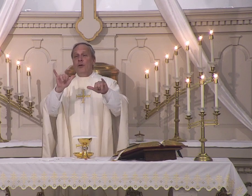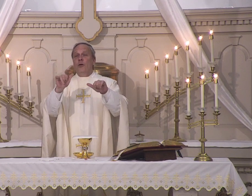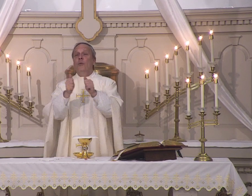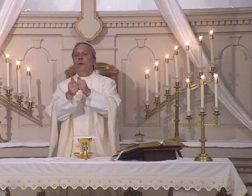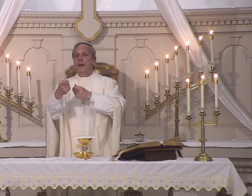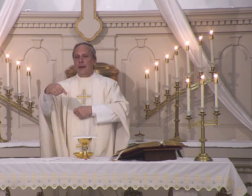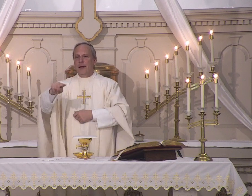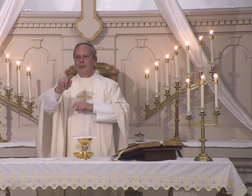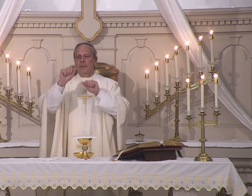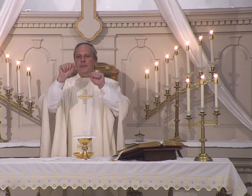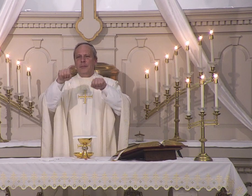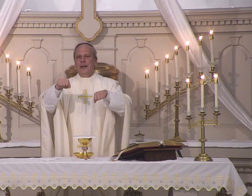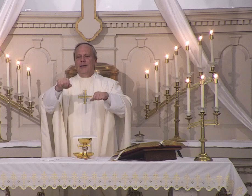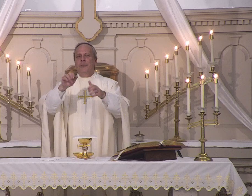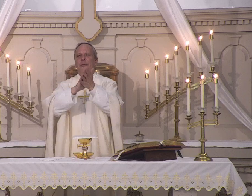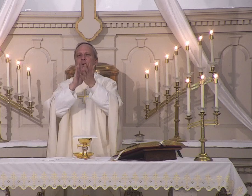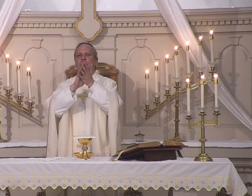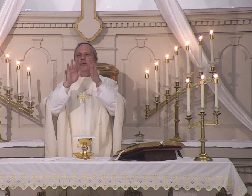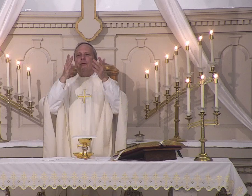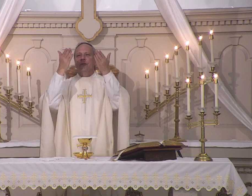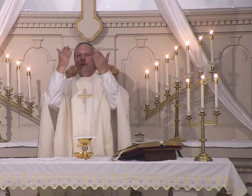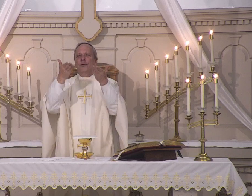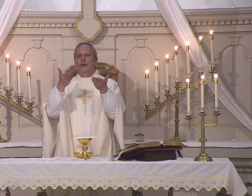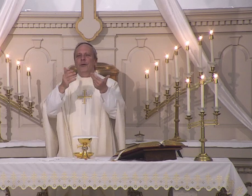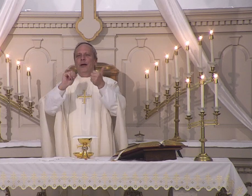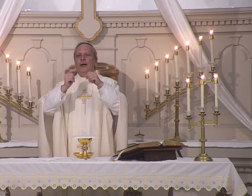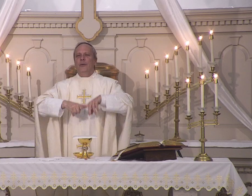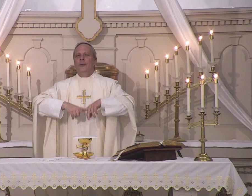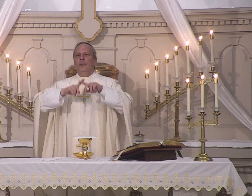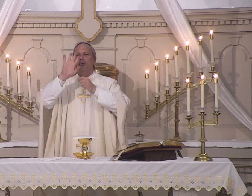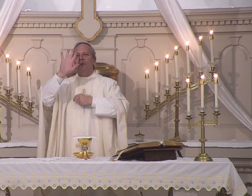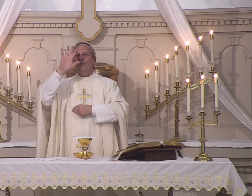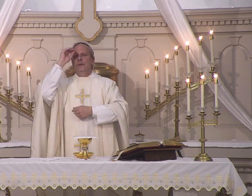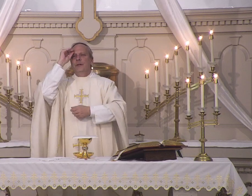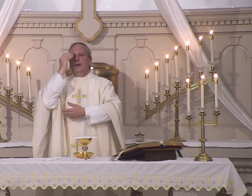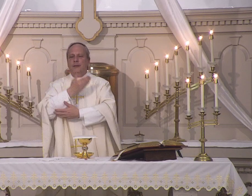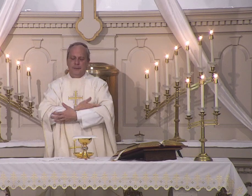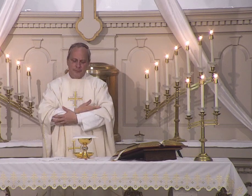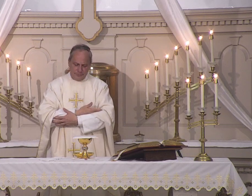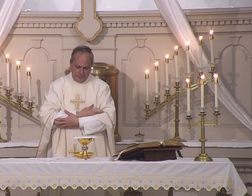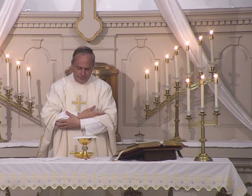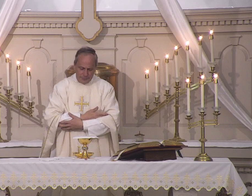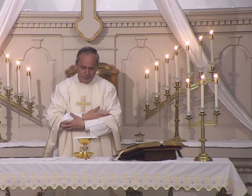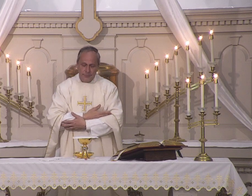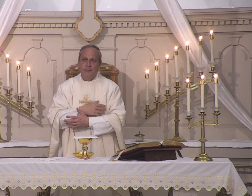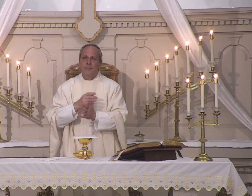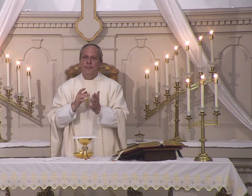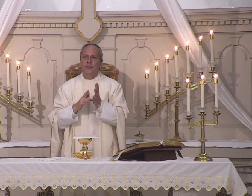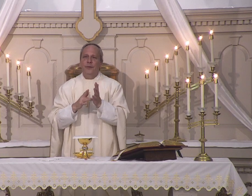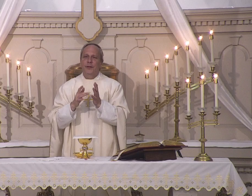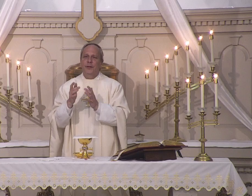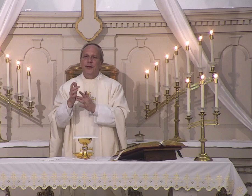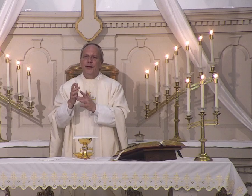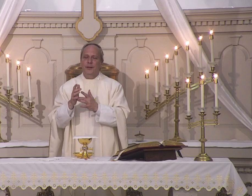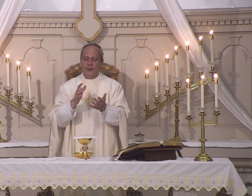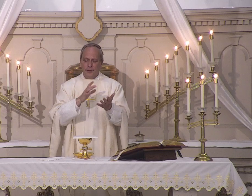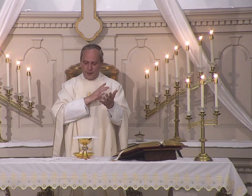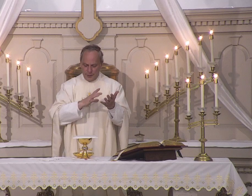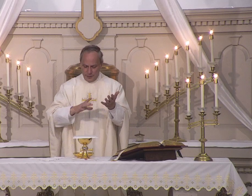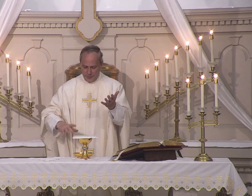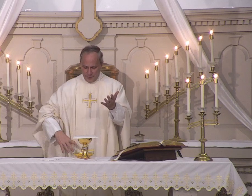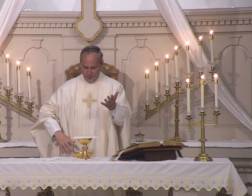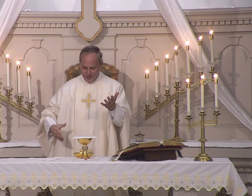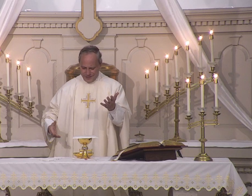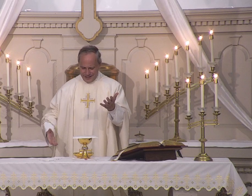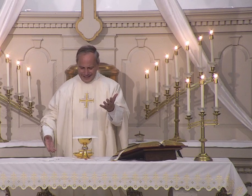life, and may praise and glorify you through your Son, Jesus Christ.